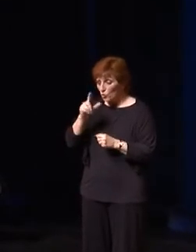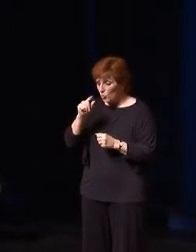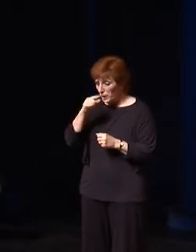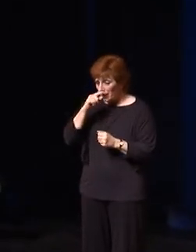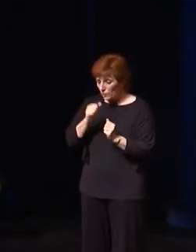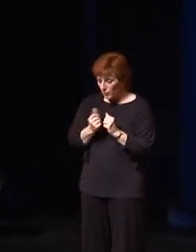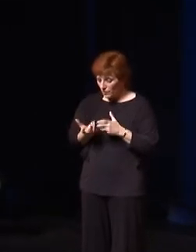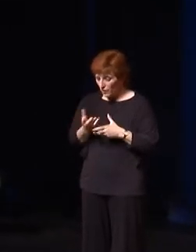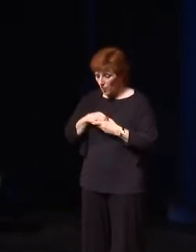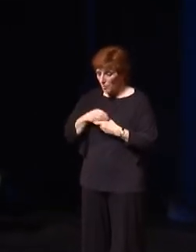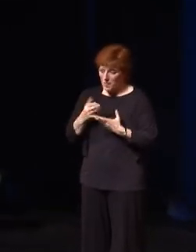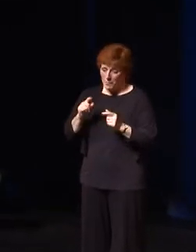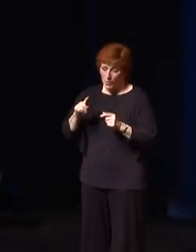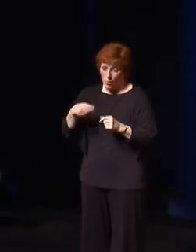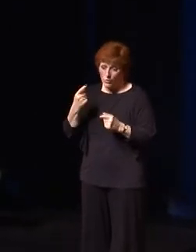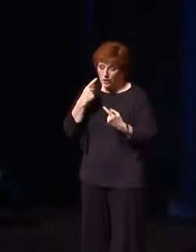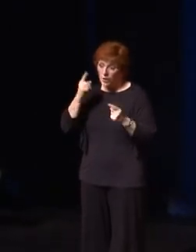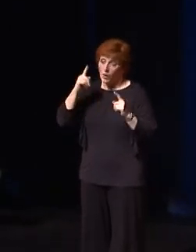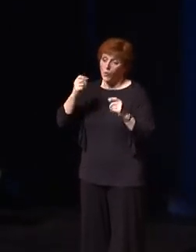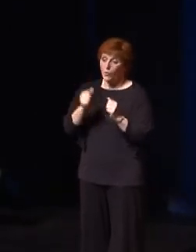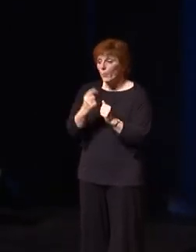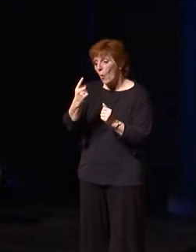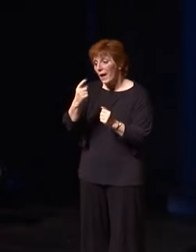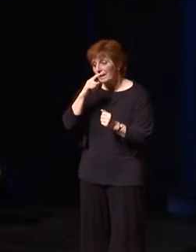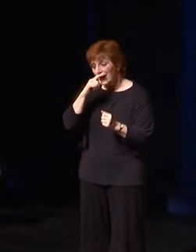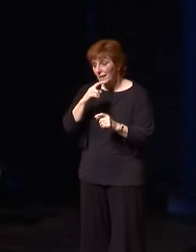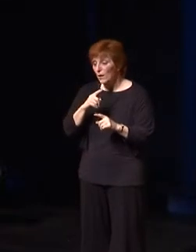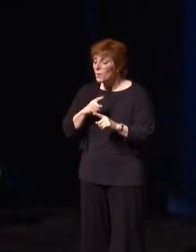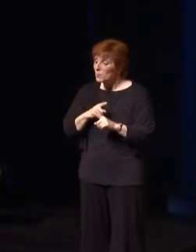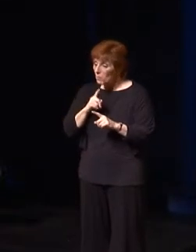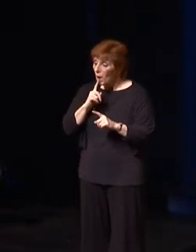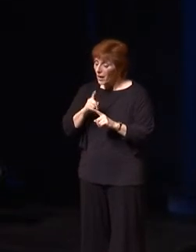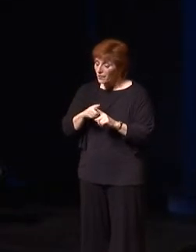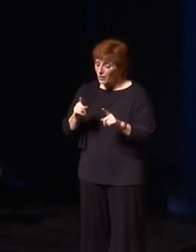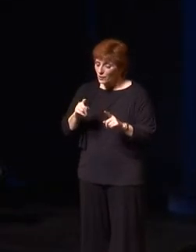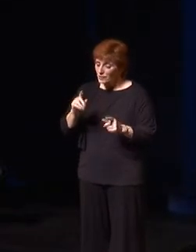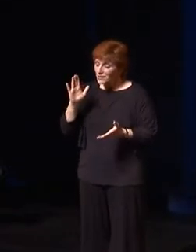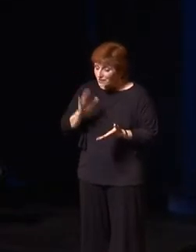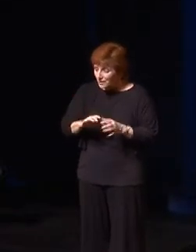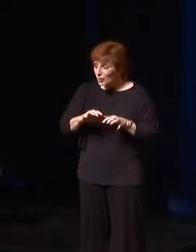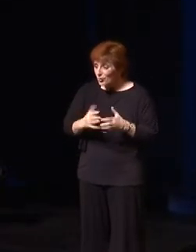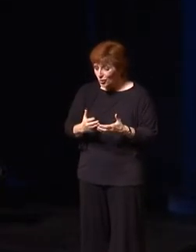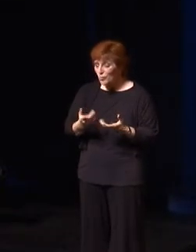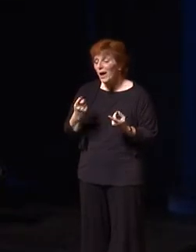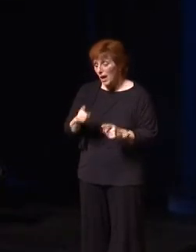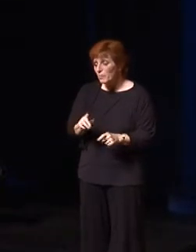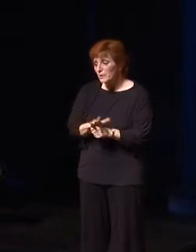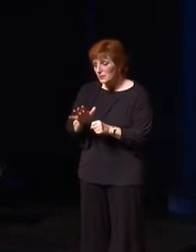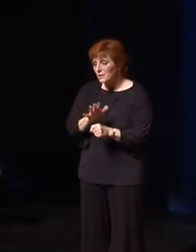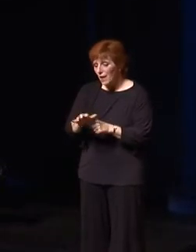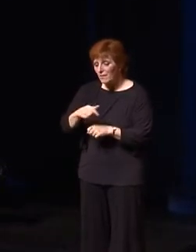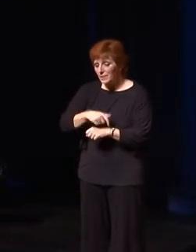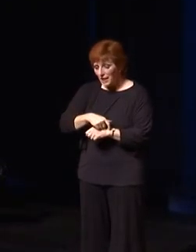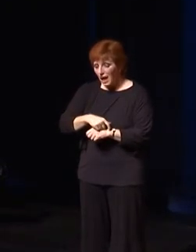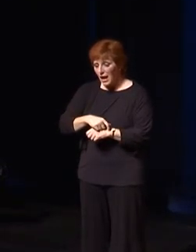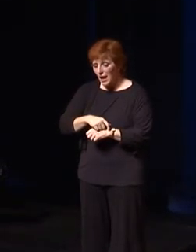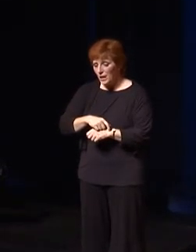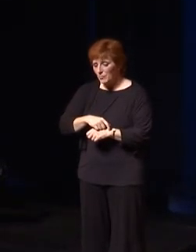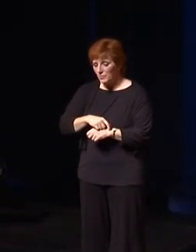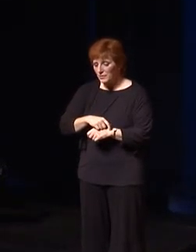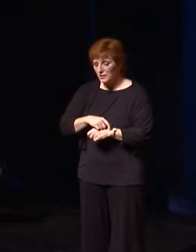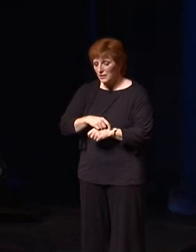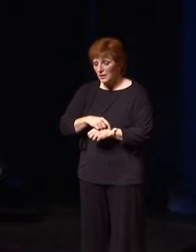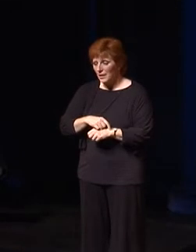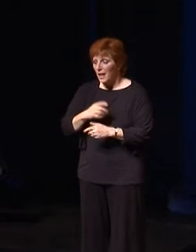with autism, maybe this only works on one of them. But there is a subgroup where this has happened enough times,